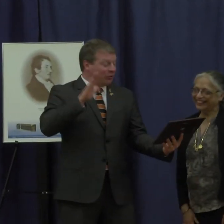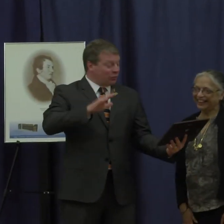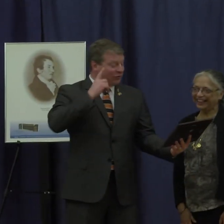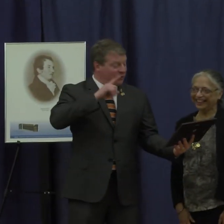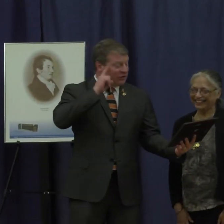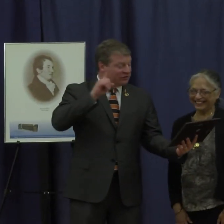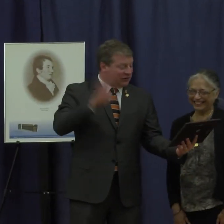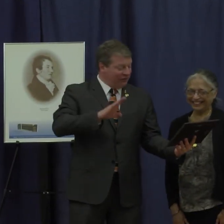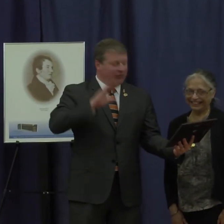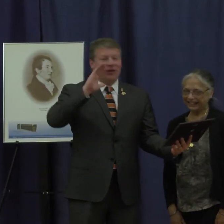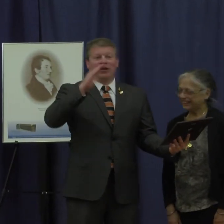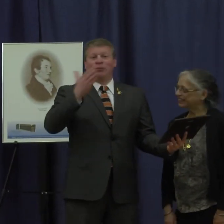The American School for the Deaf